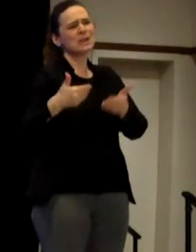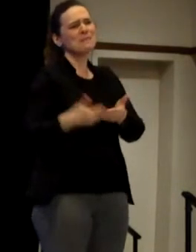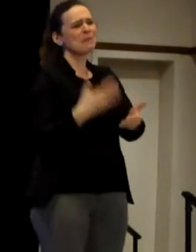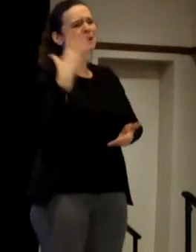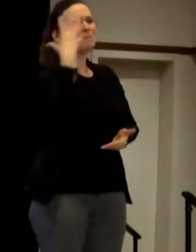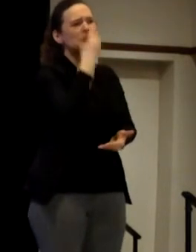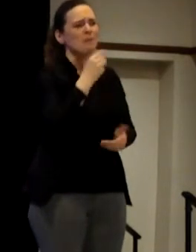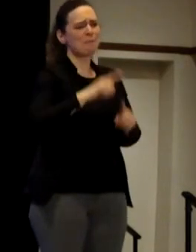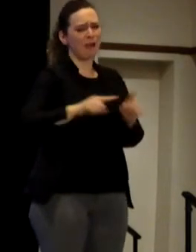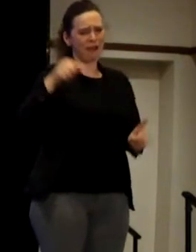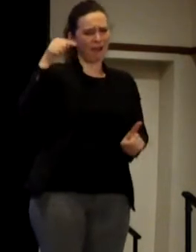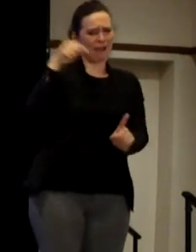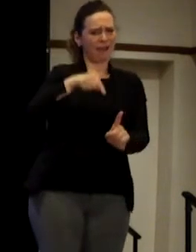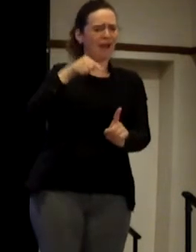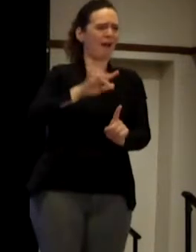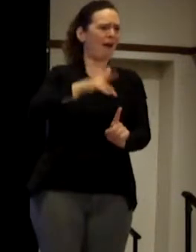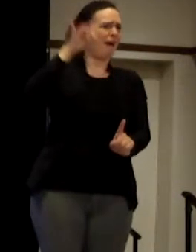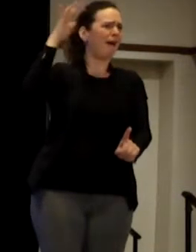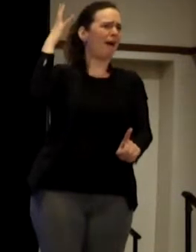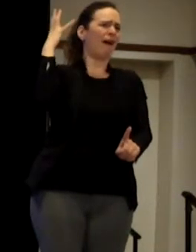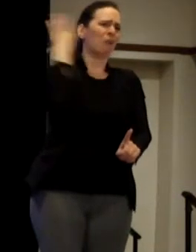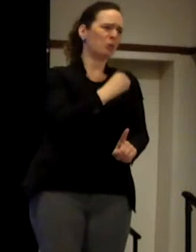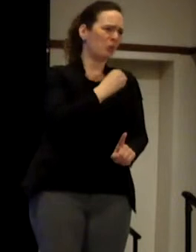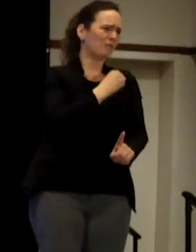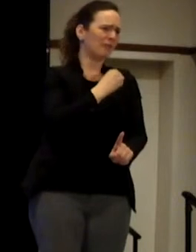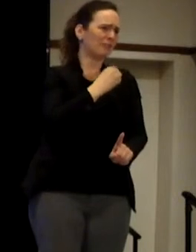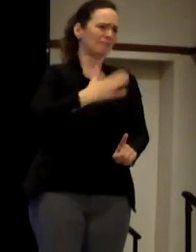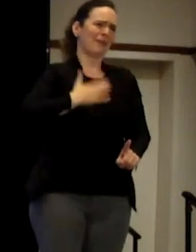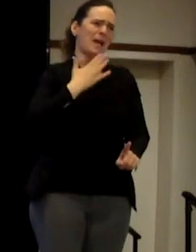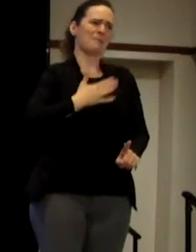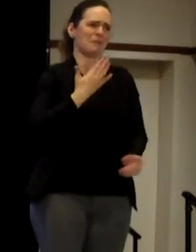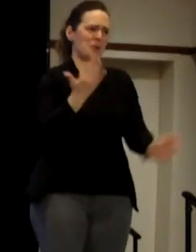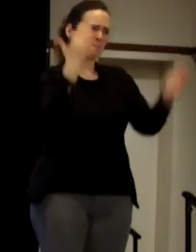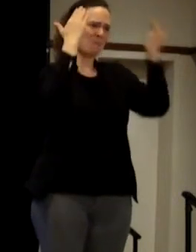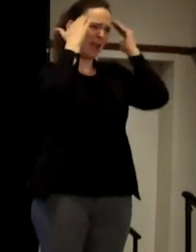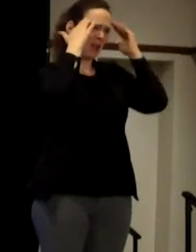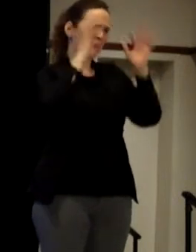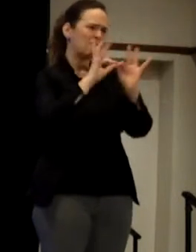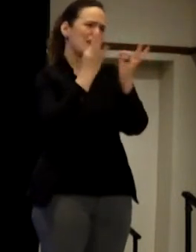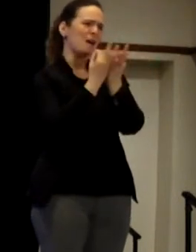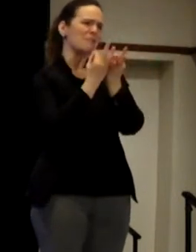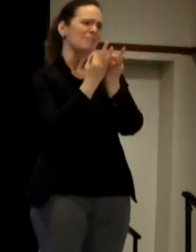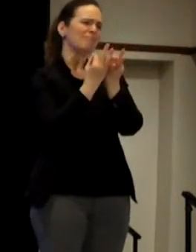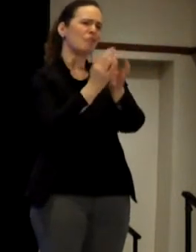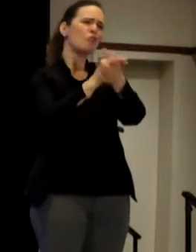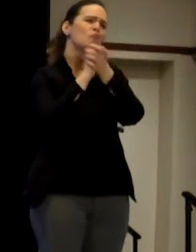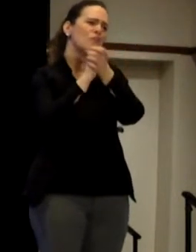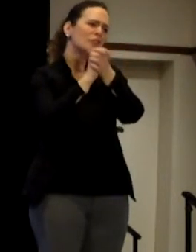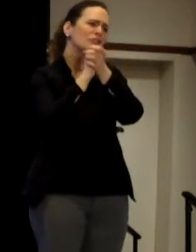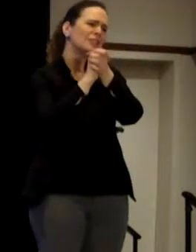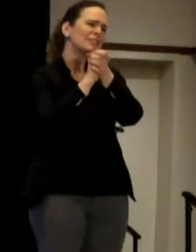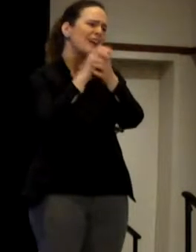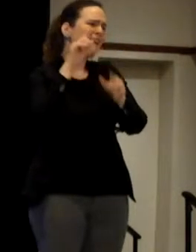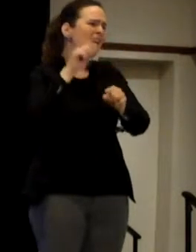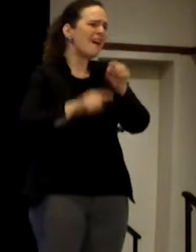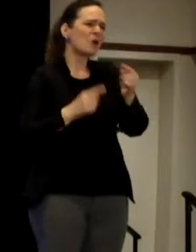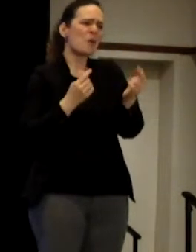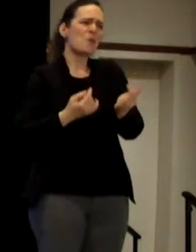really cute. So we're very happy for Manu and her family, and we can't wait to meet our new friend,